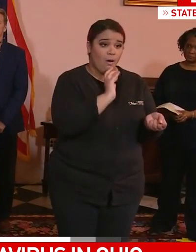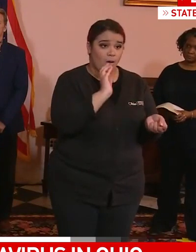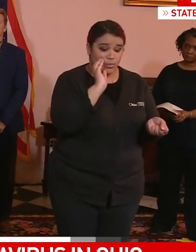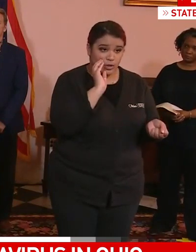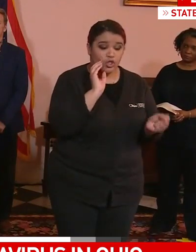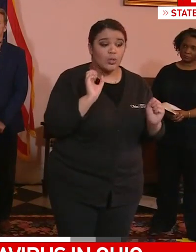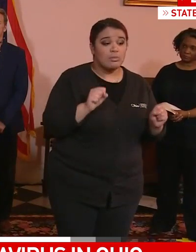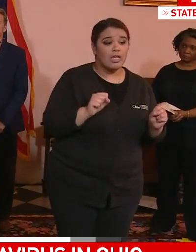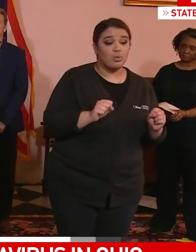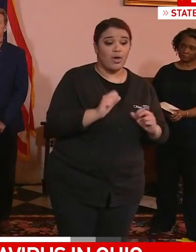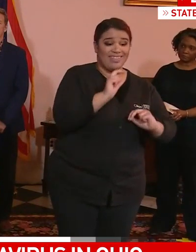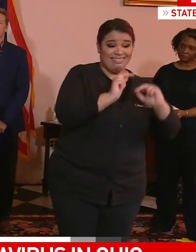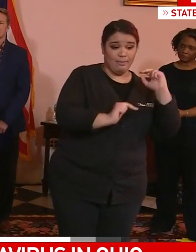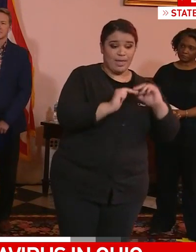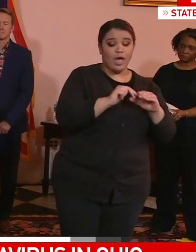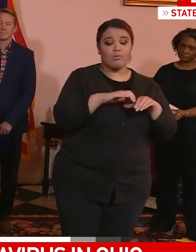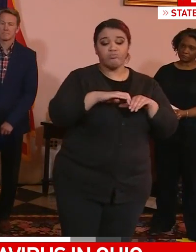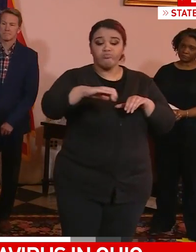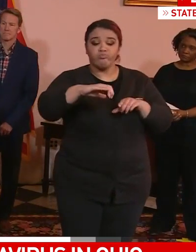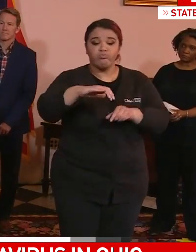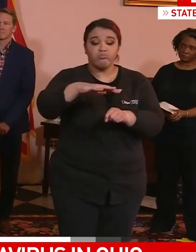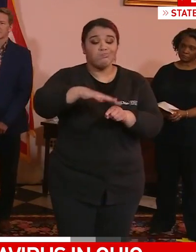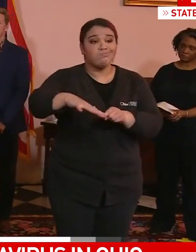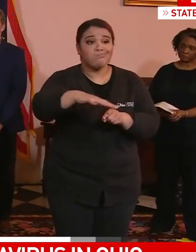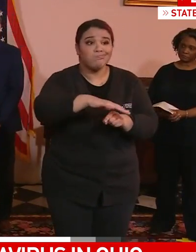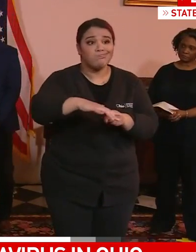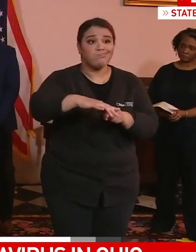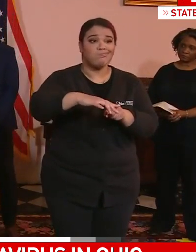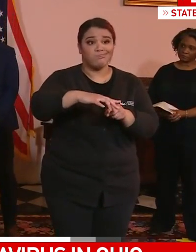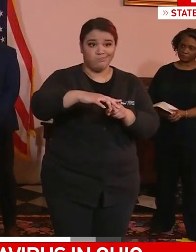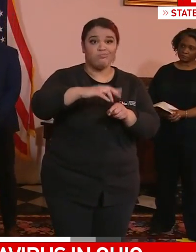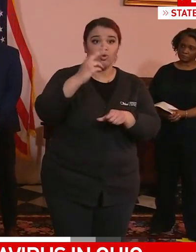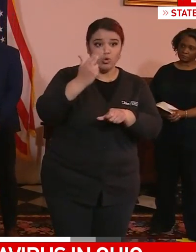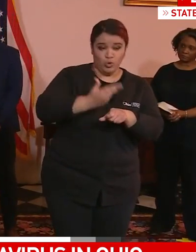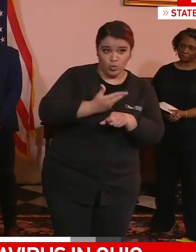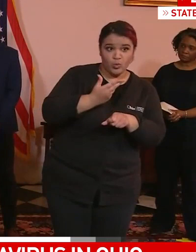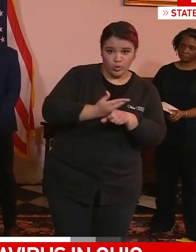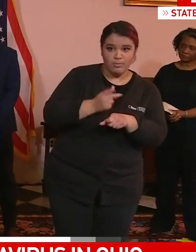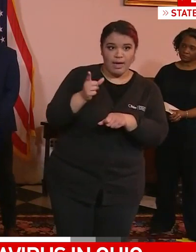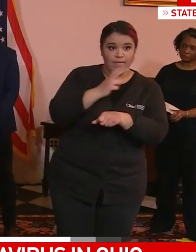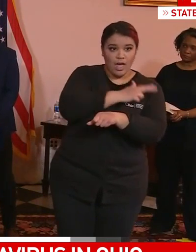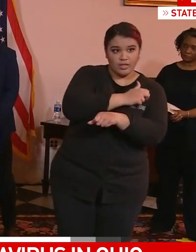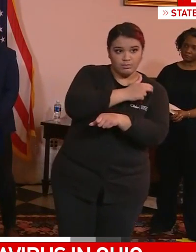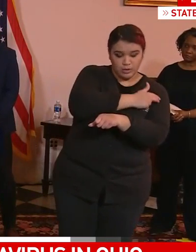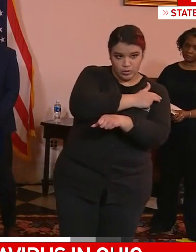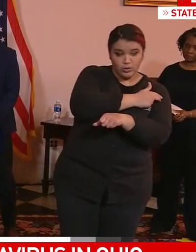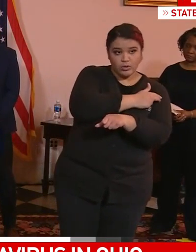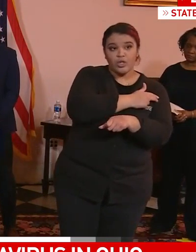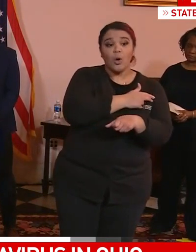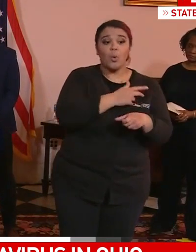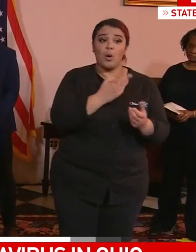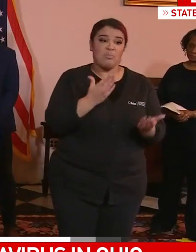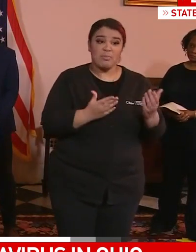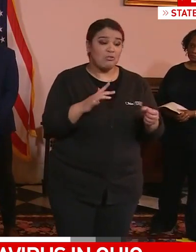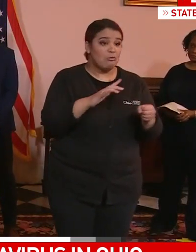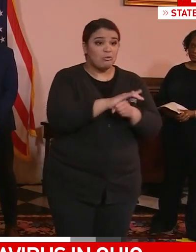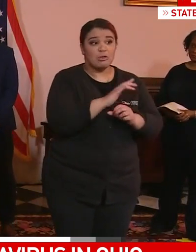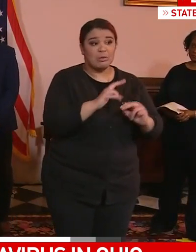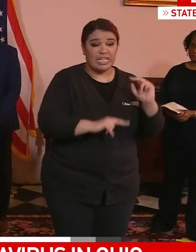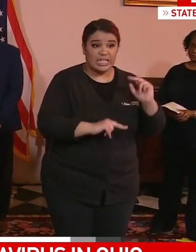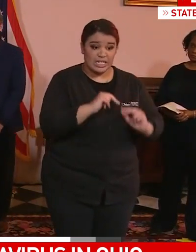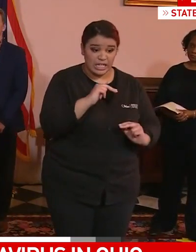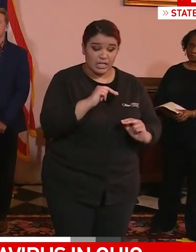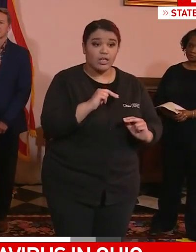a building that is owned by a nursing home that could accept a certain number of